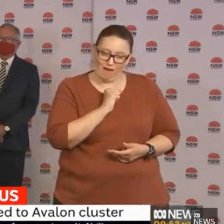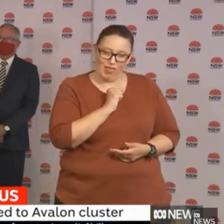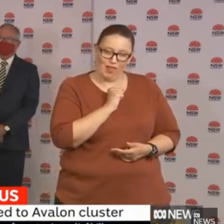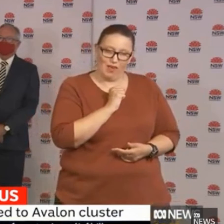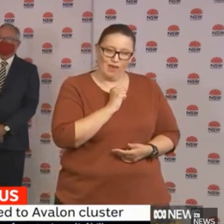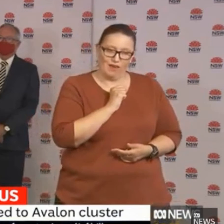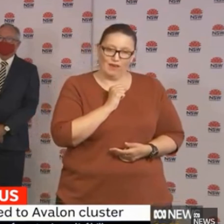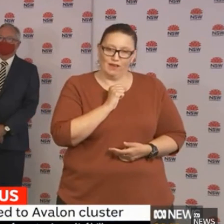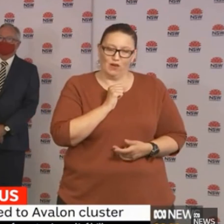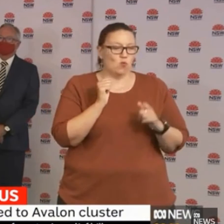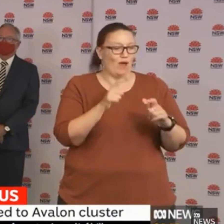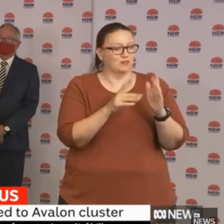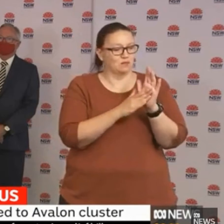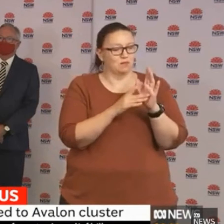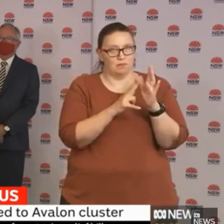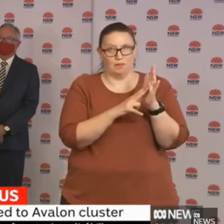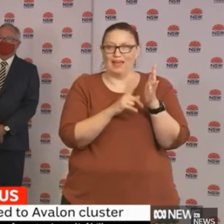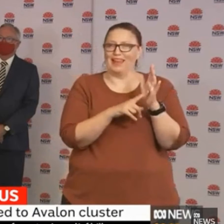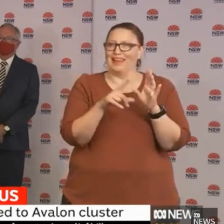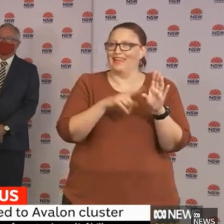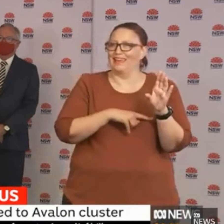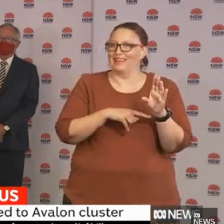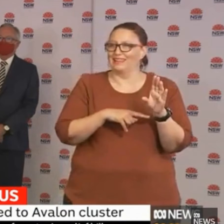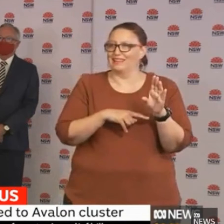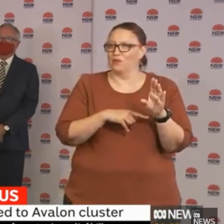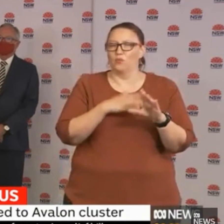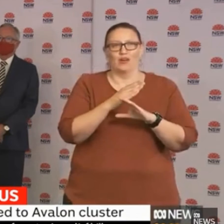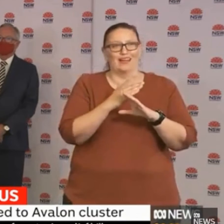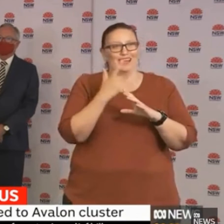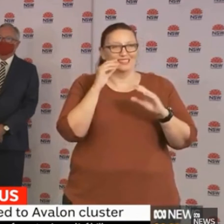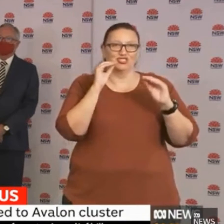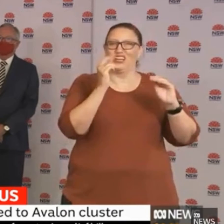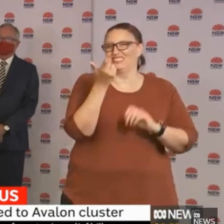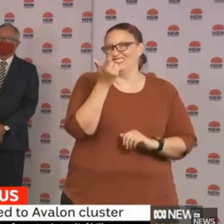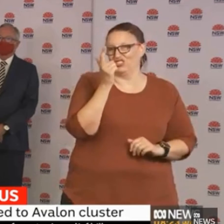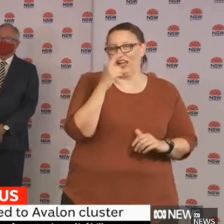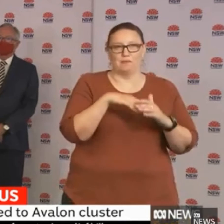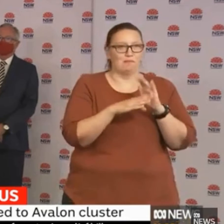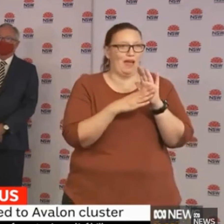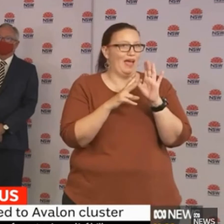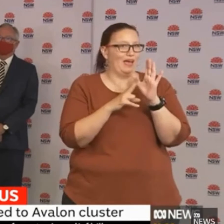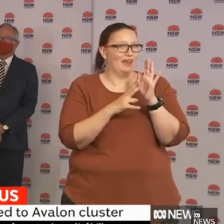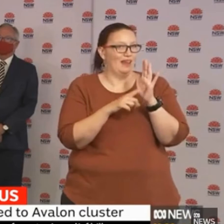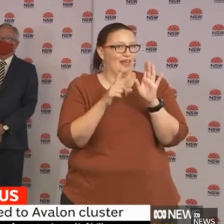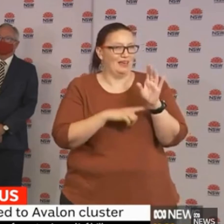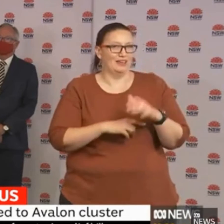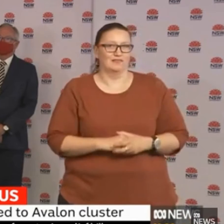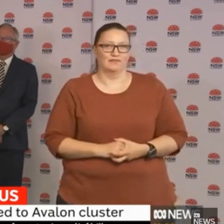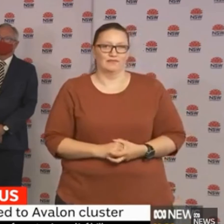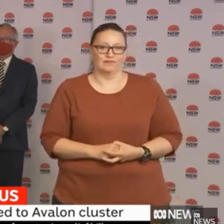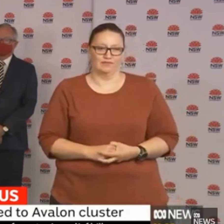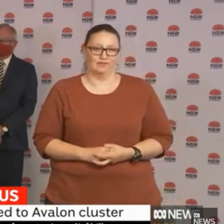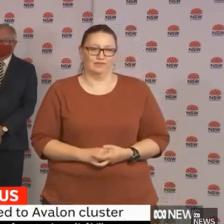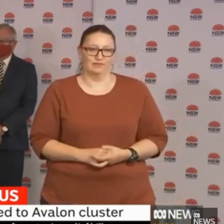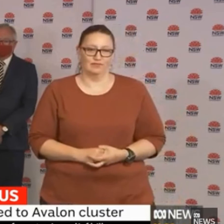into Manly and is works in an educational facility in Manly. We again